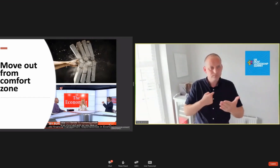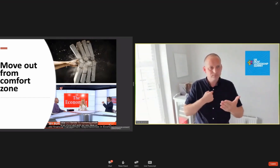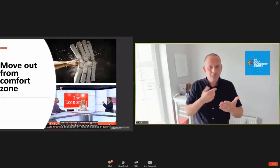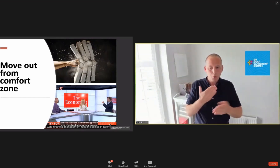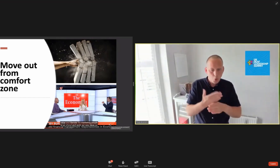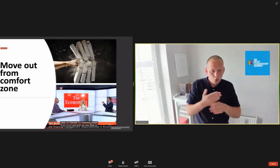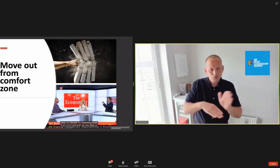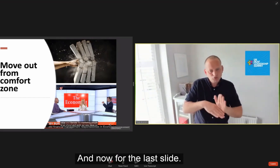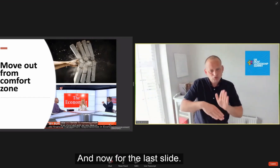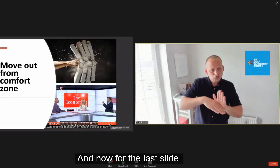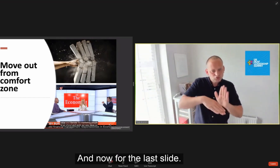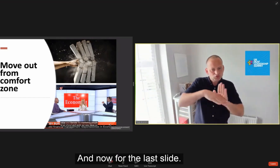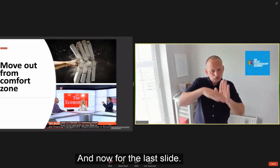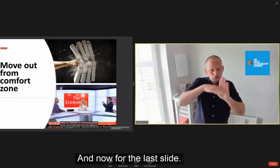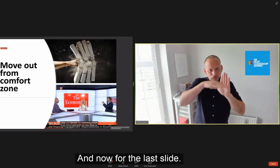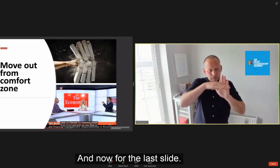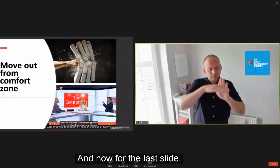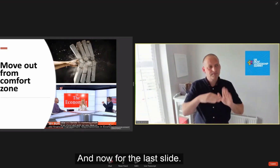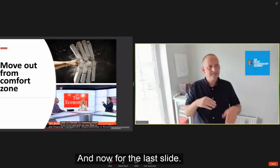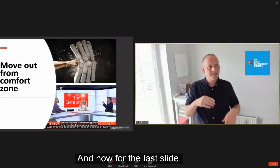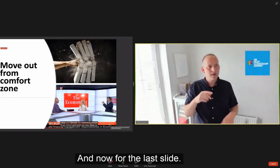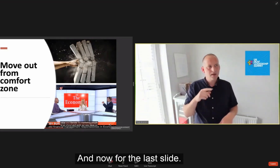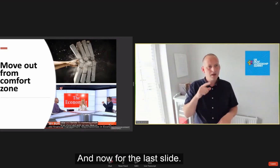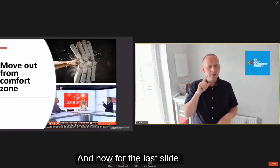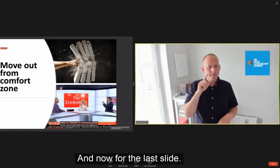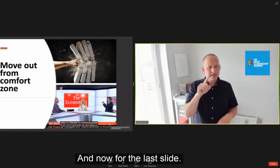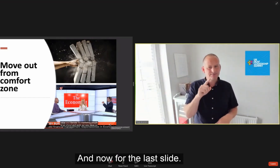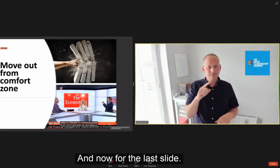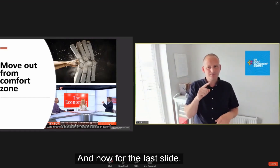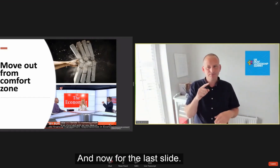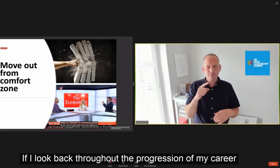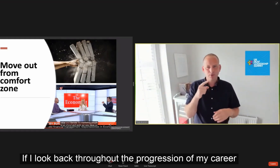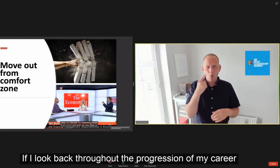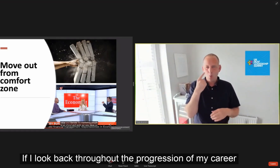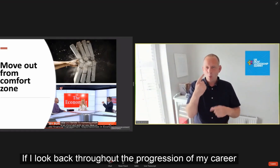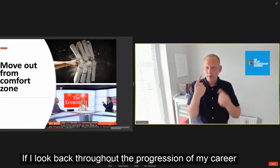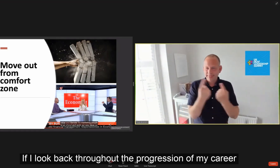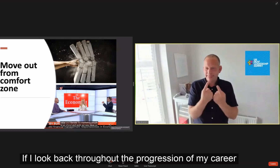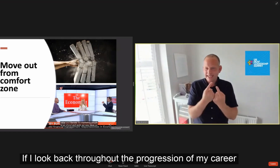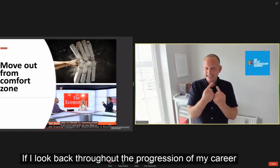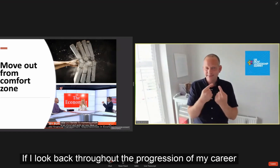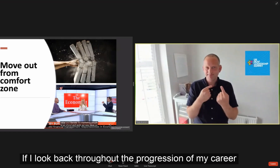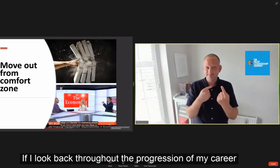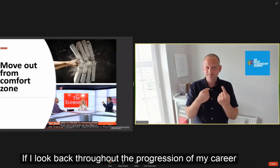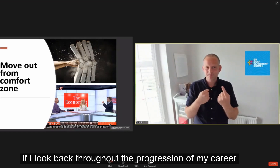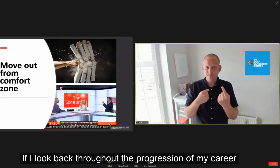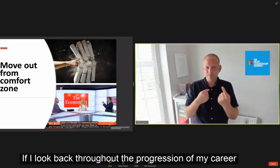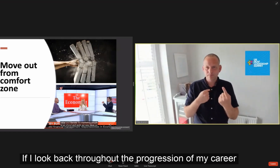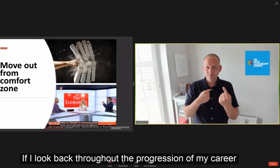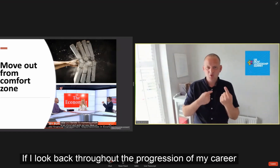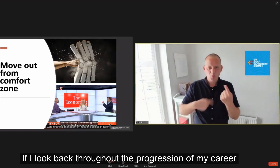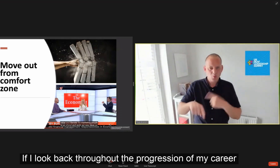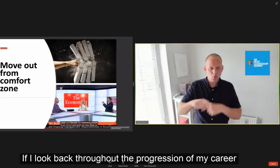And then for the last slide, if I look back throughout the progression of my career,